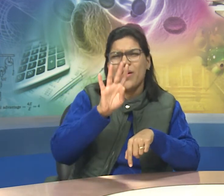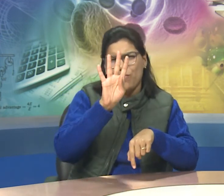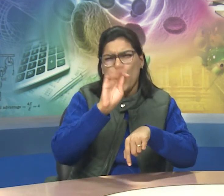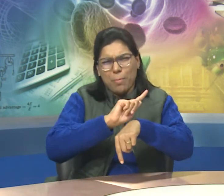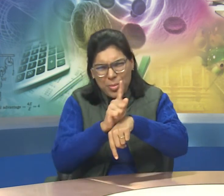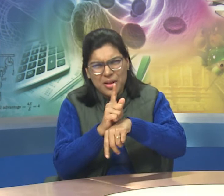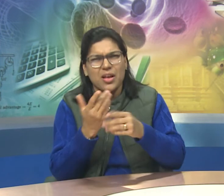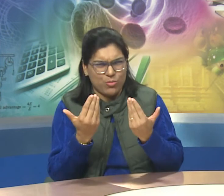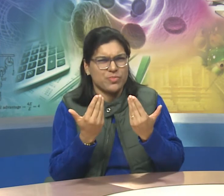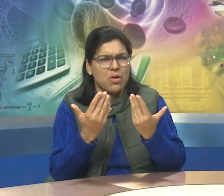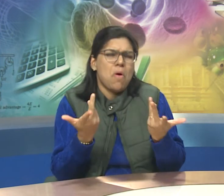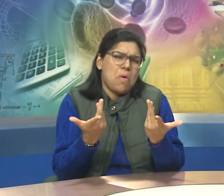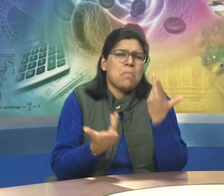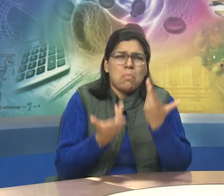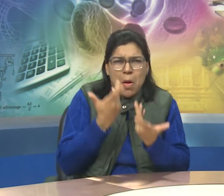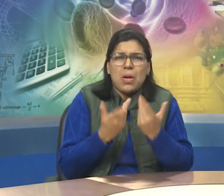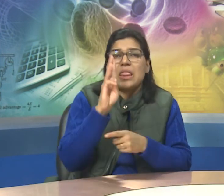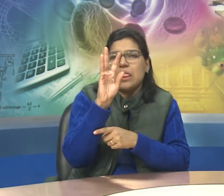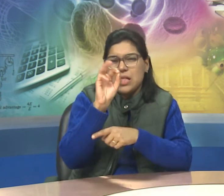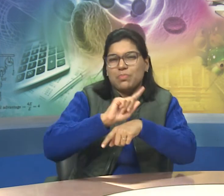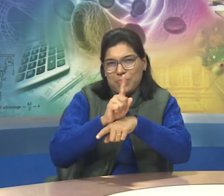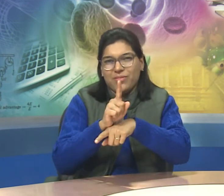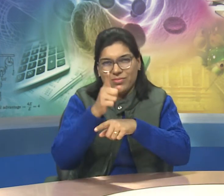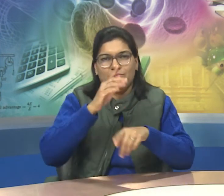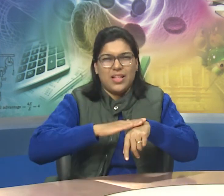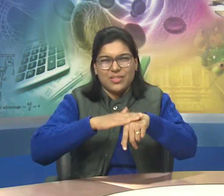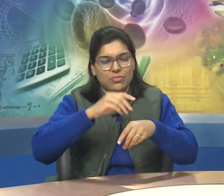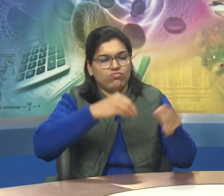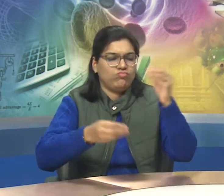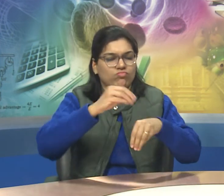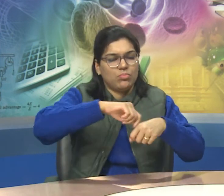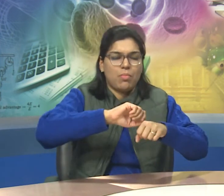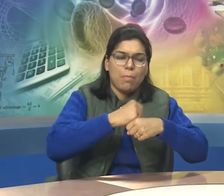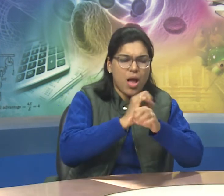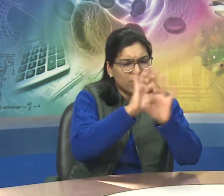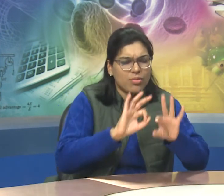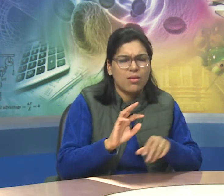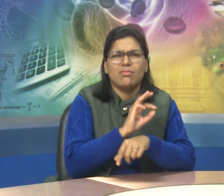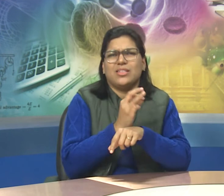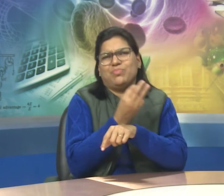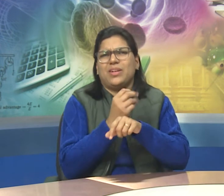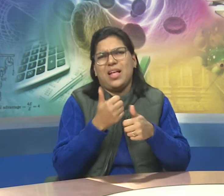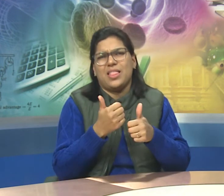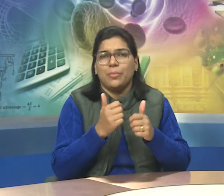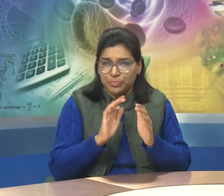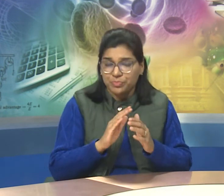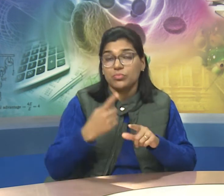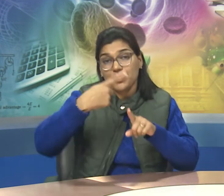Make an estimate of the time required for various